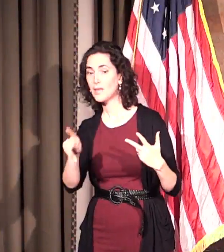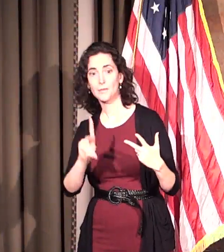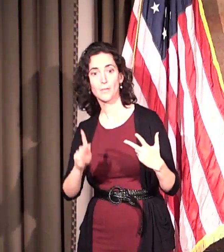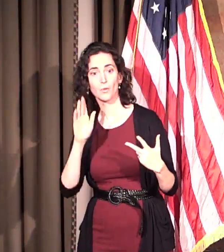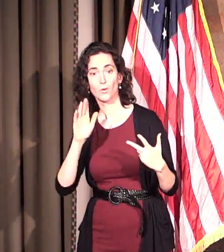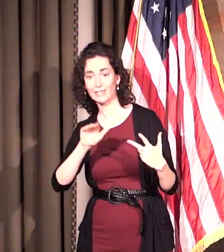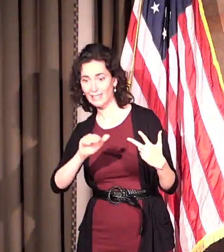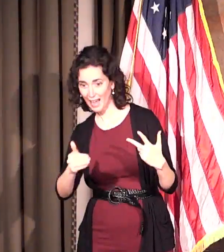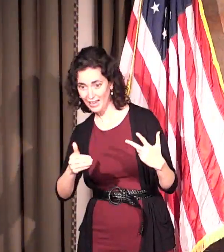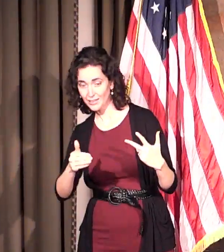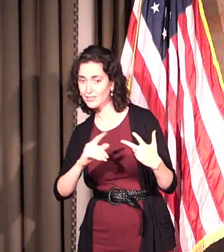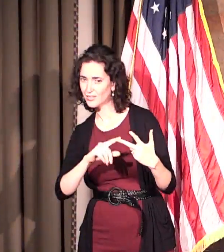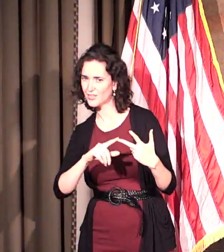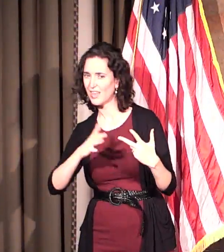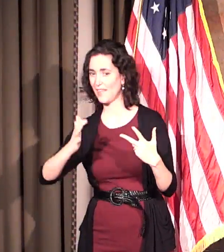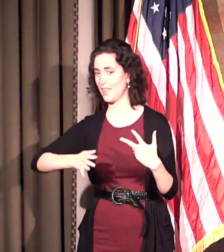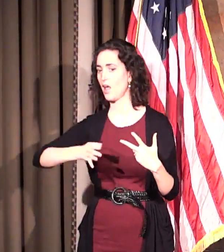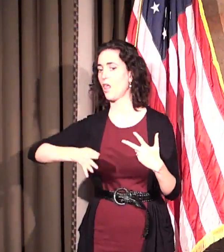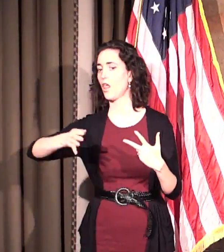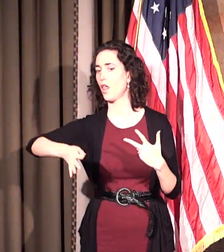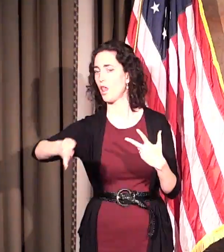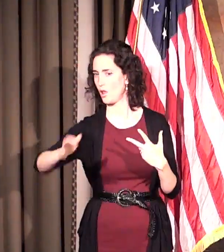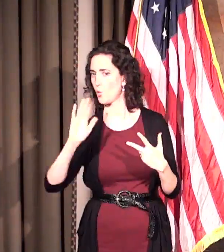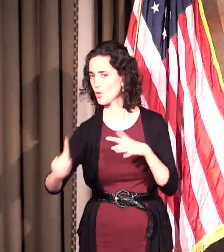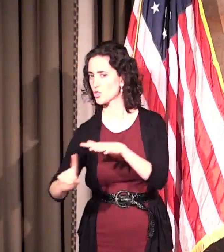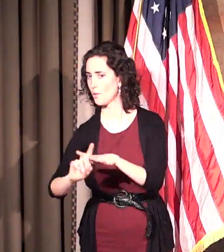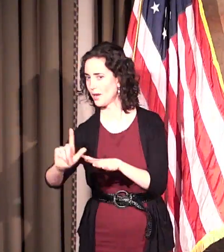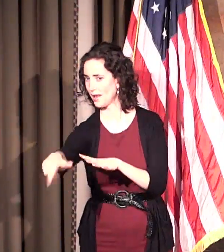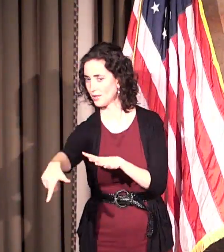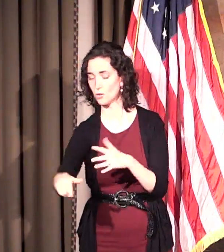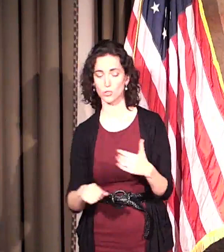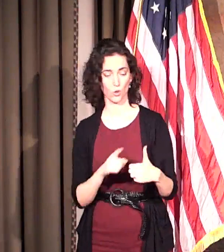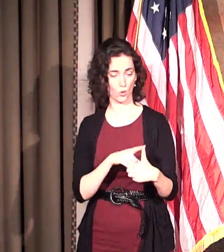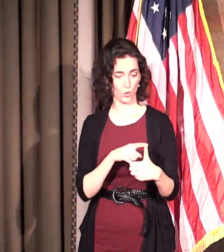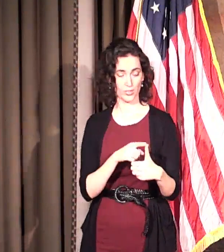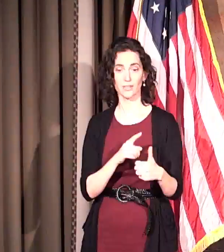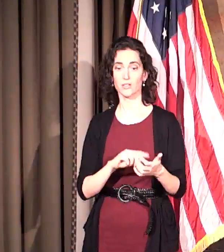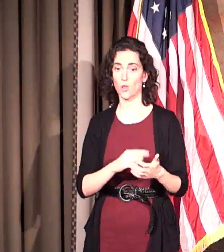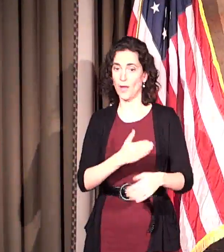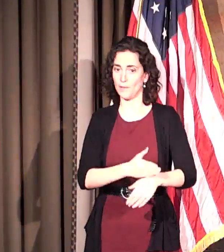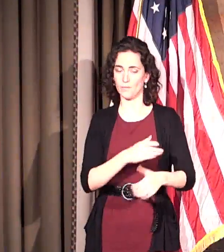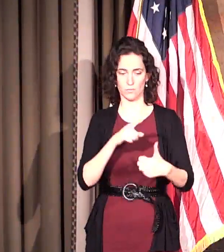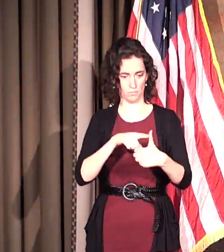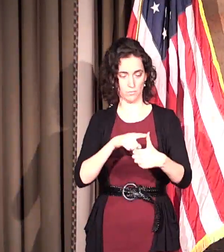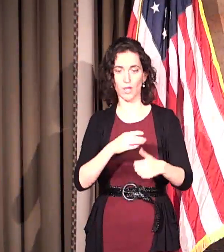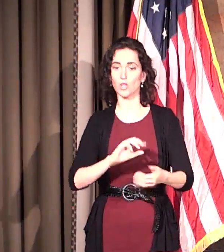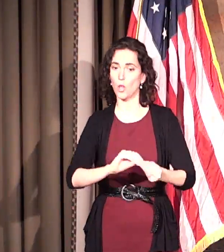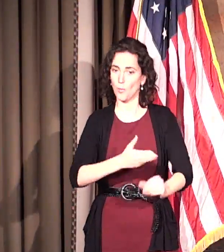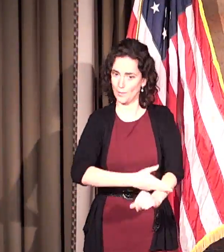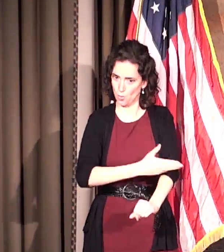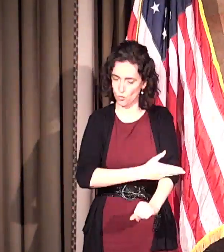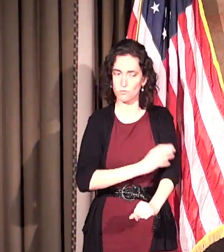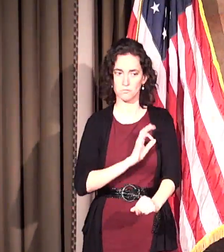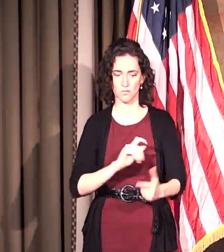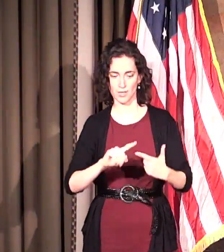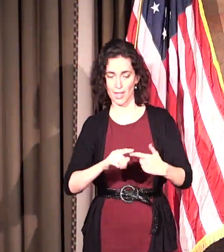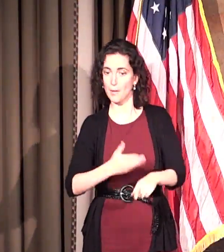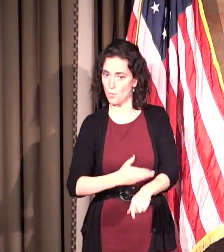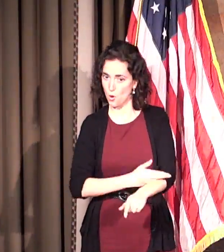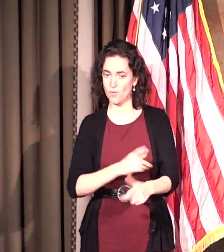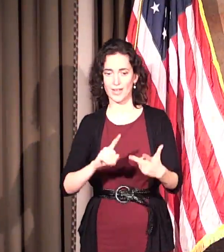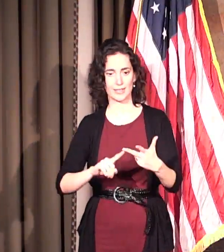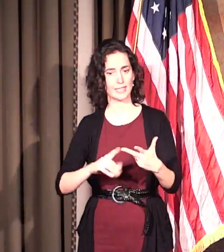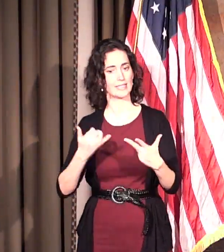even as our numbers have started to slowly improve in these other categories, the number of deaths really have not. And it